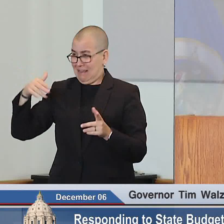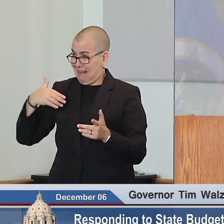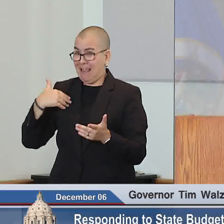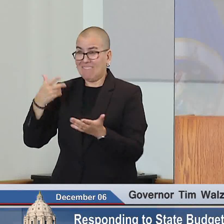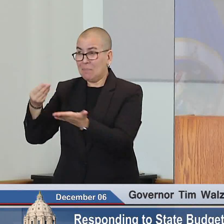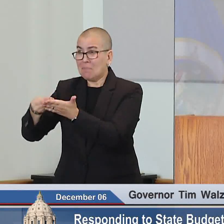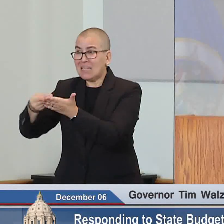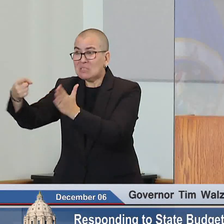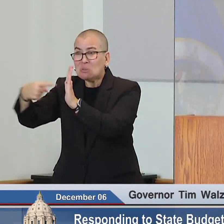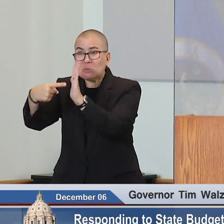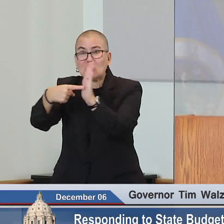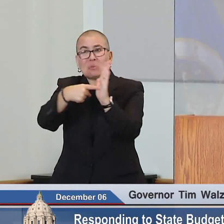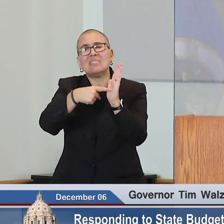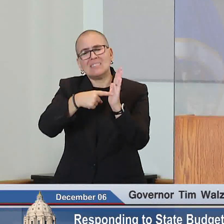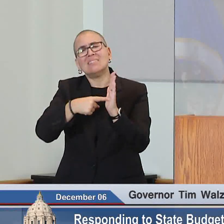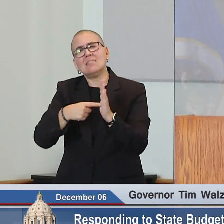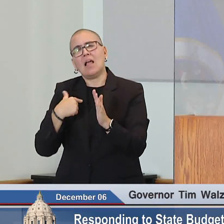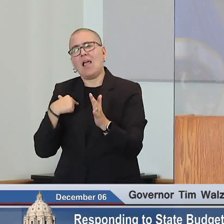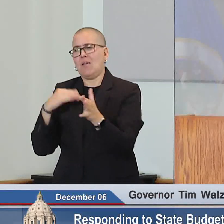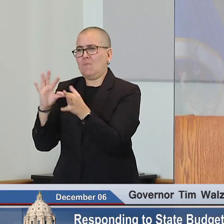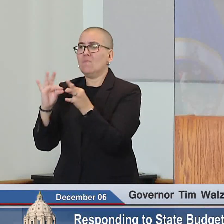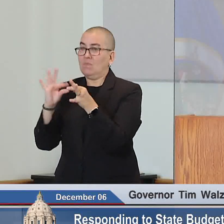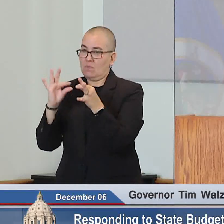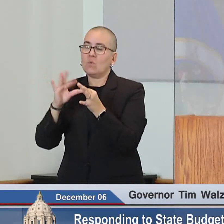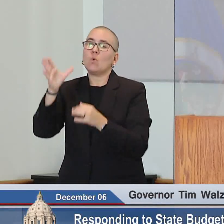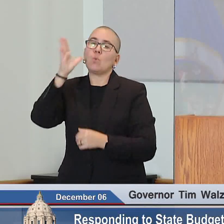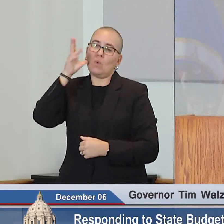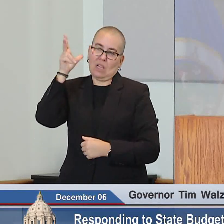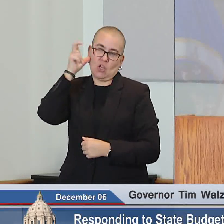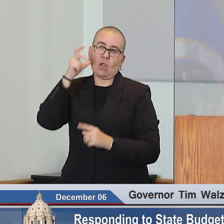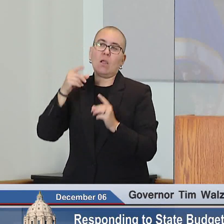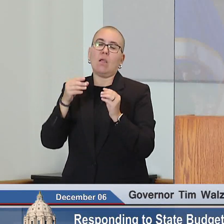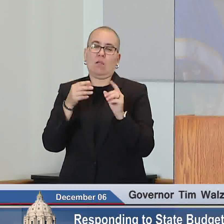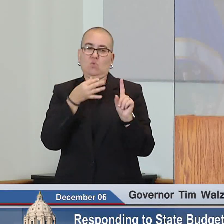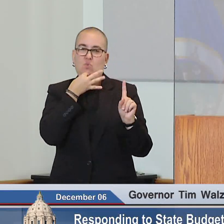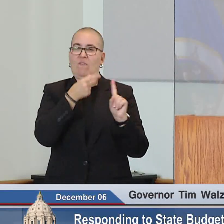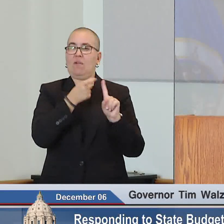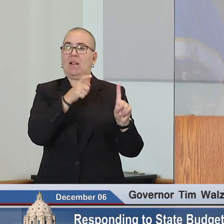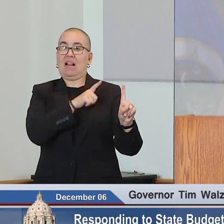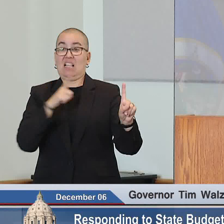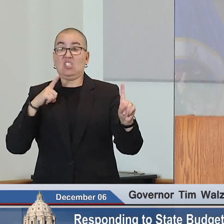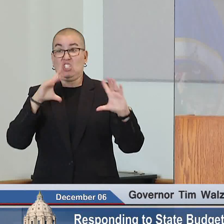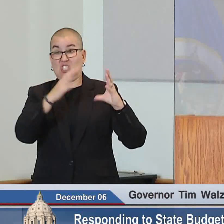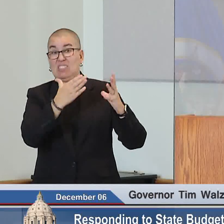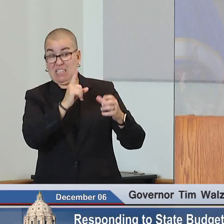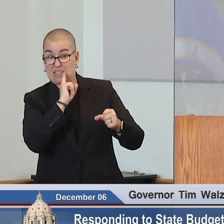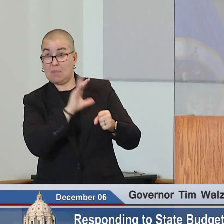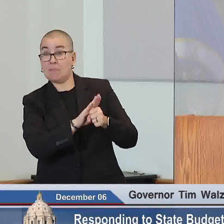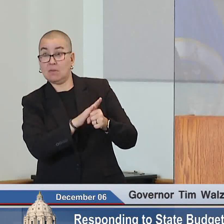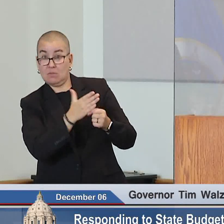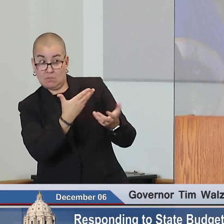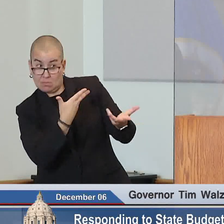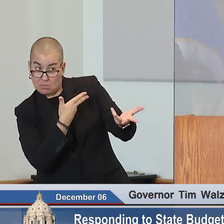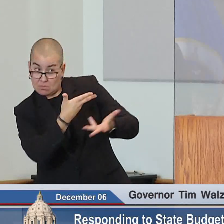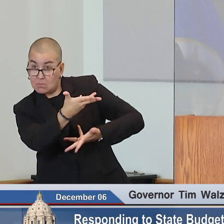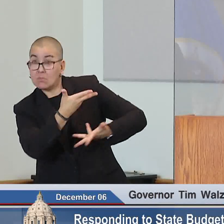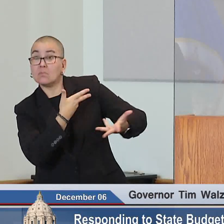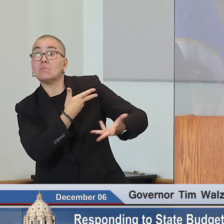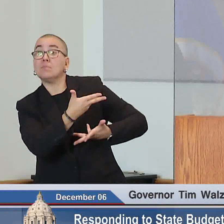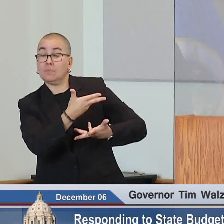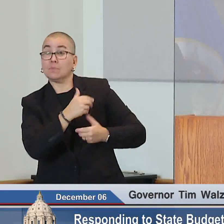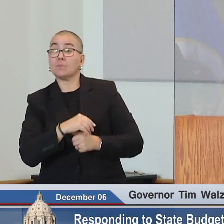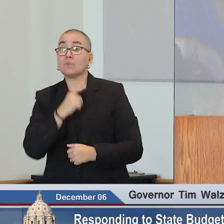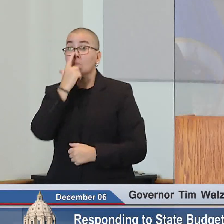I'm talking, and you're going to hear in just a moment from the legislators, and I think there's a shared commitment in this, get your work done on time.